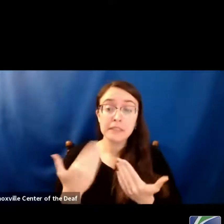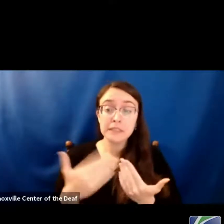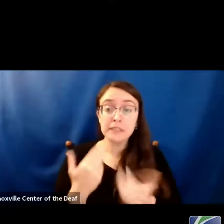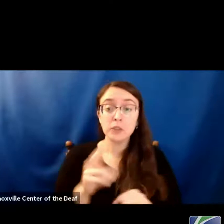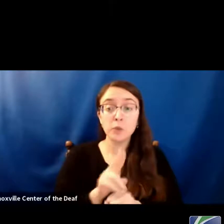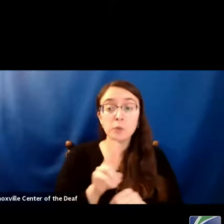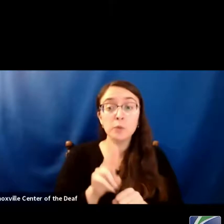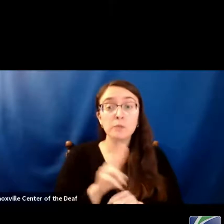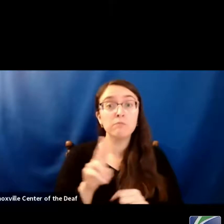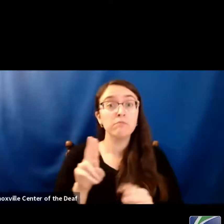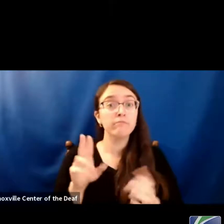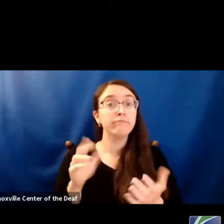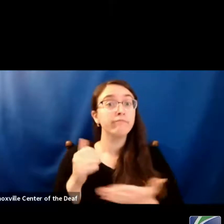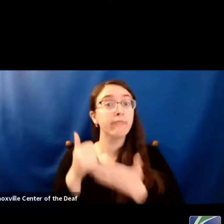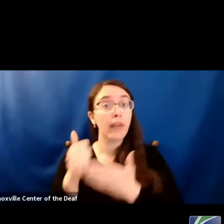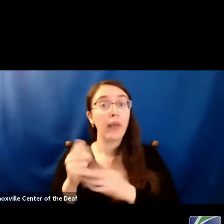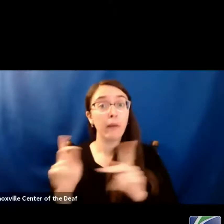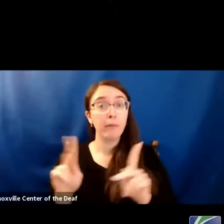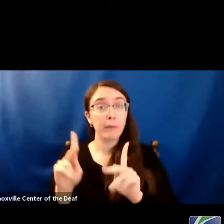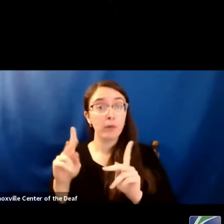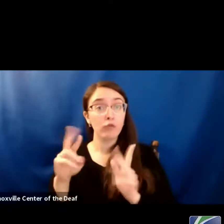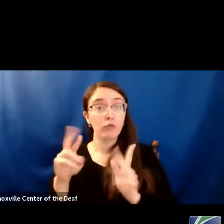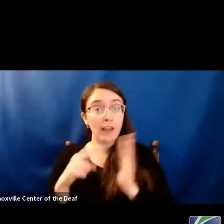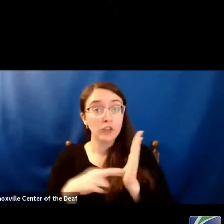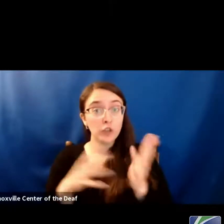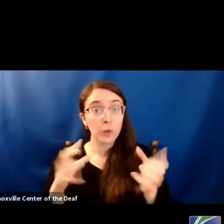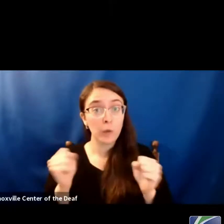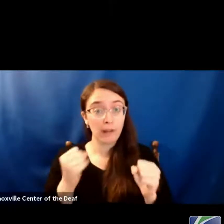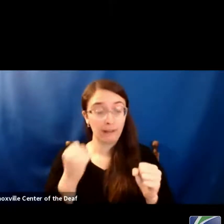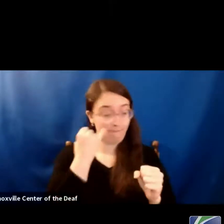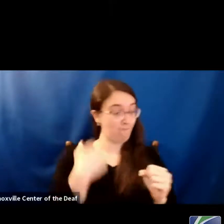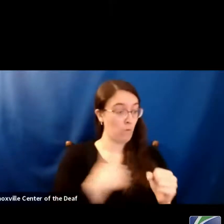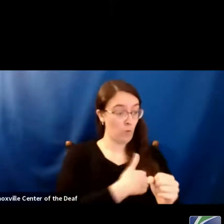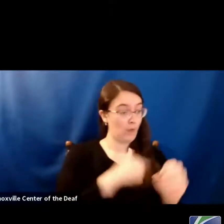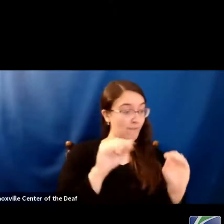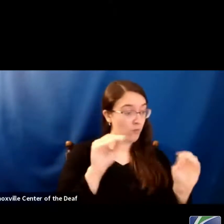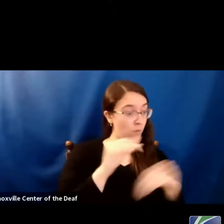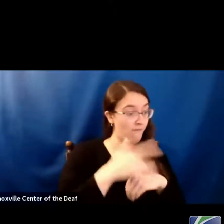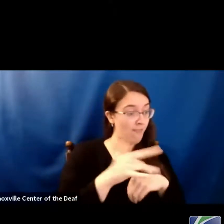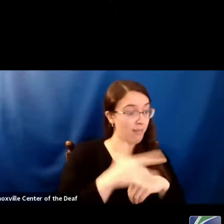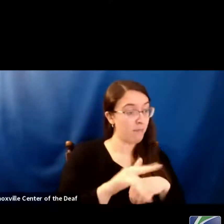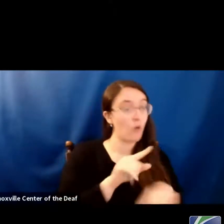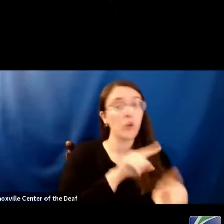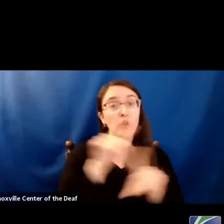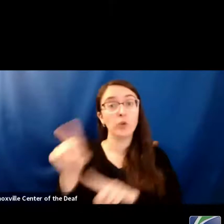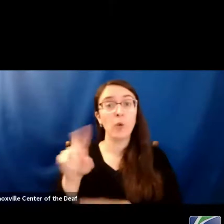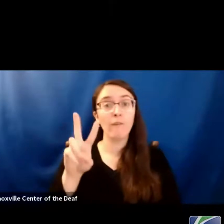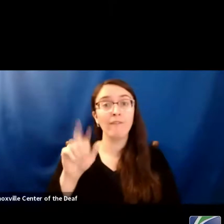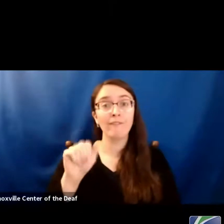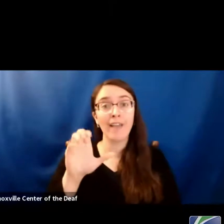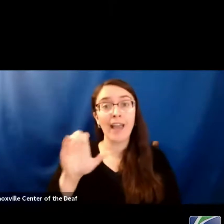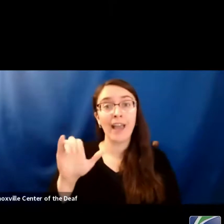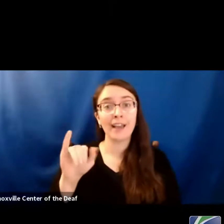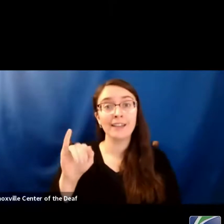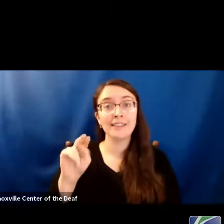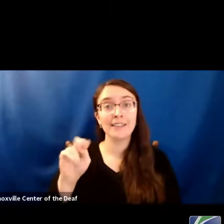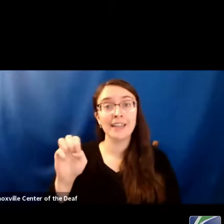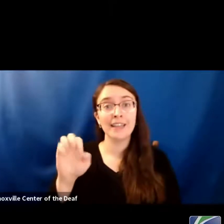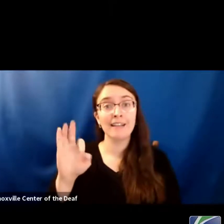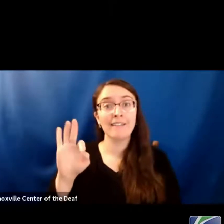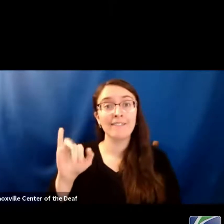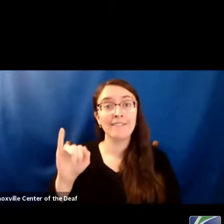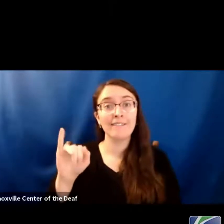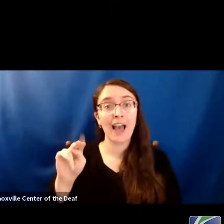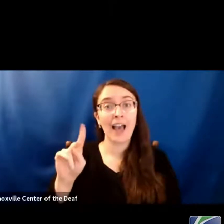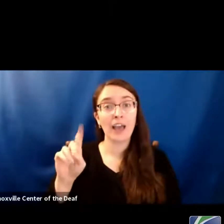quickly. And also, if we don't have appointments, it takes you to the vaccinefinder.org page, which is your best resource. If we don't have an appointment, go there to